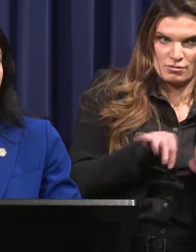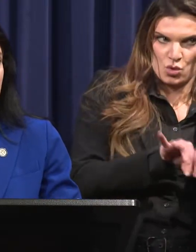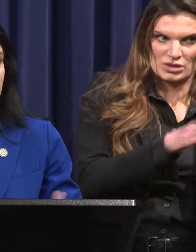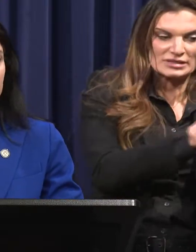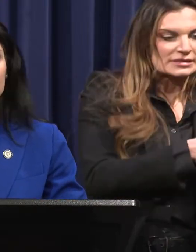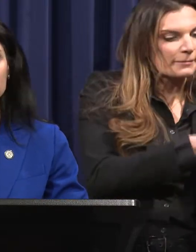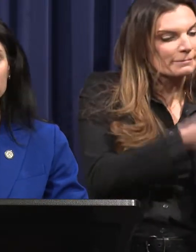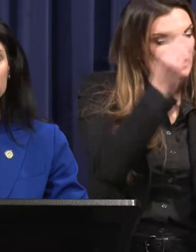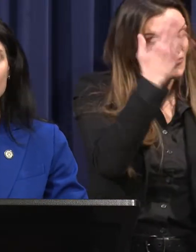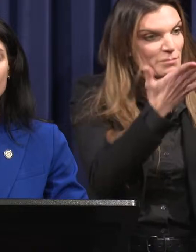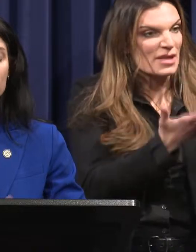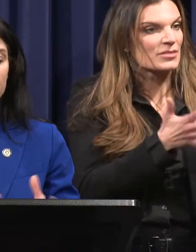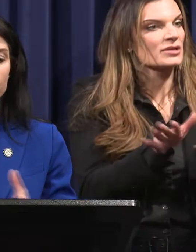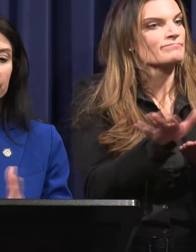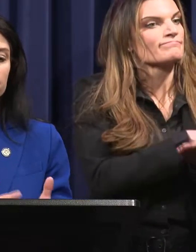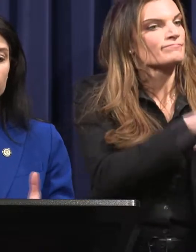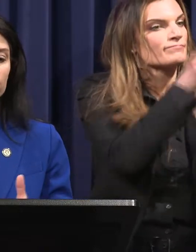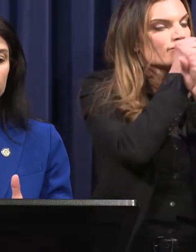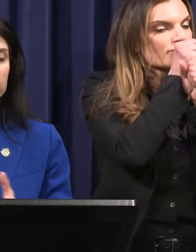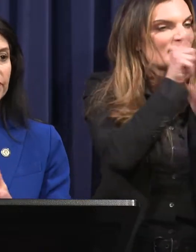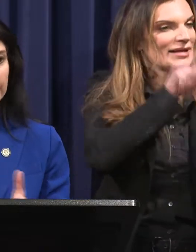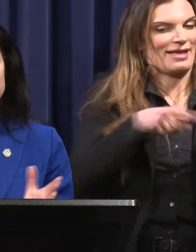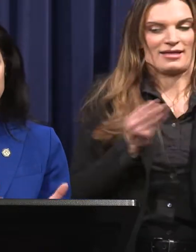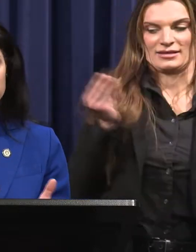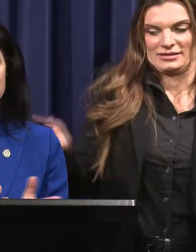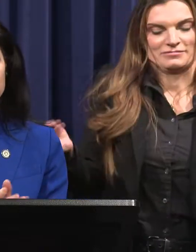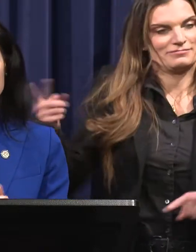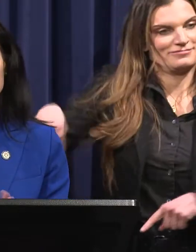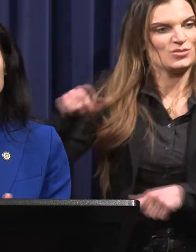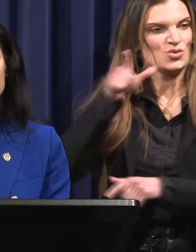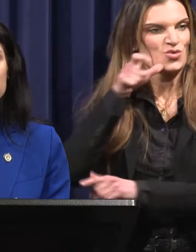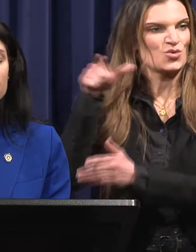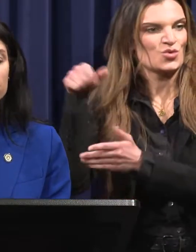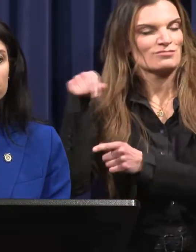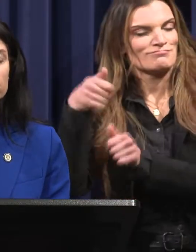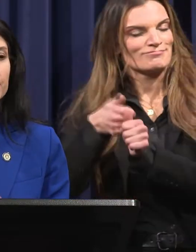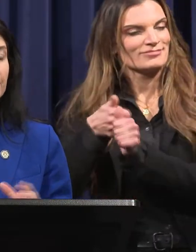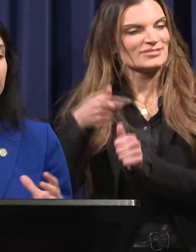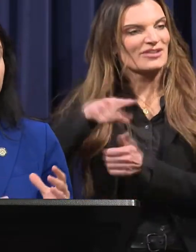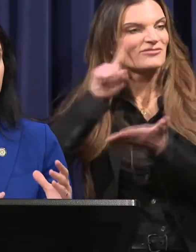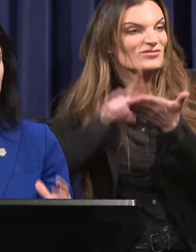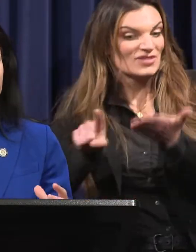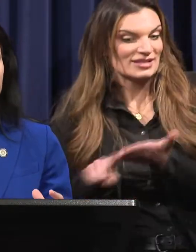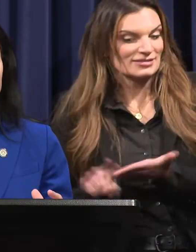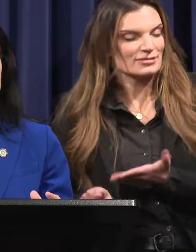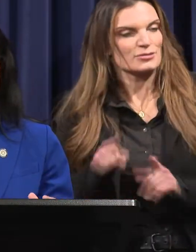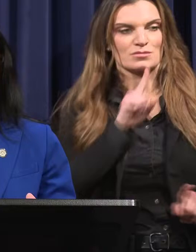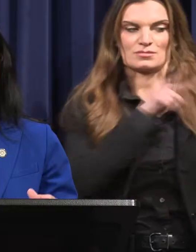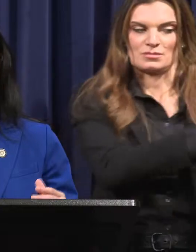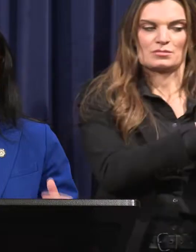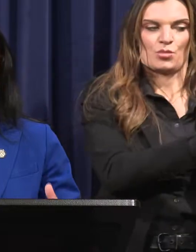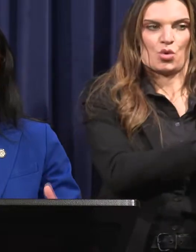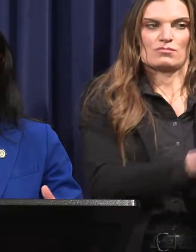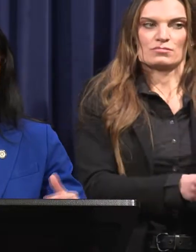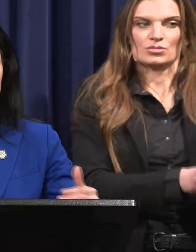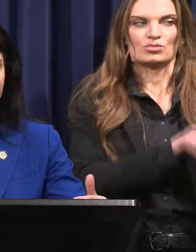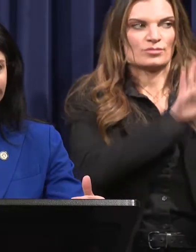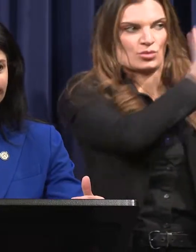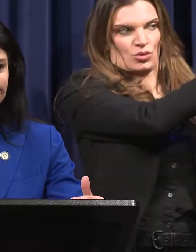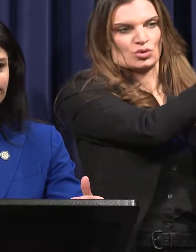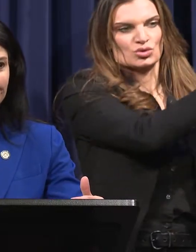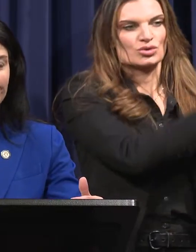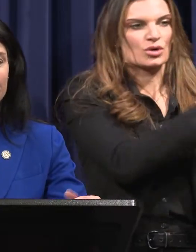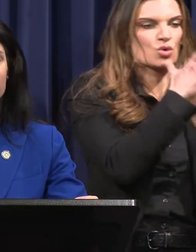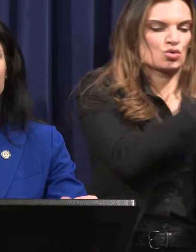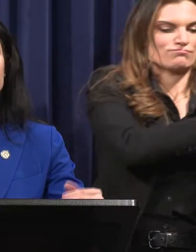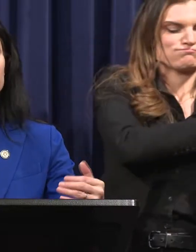privileged documents that we're not permitted to review as the investigative team due to attorney-client privilege. Then those have to be sent out to those